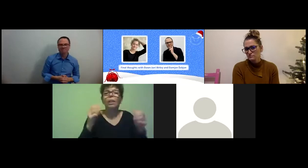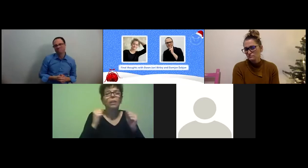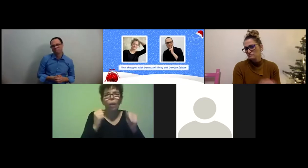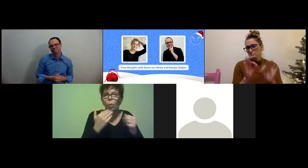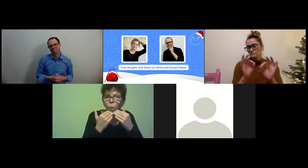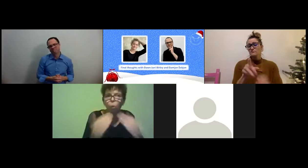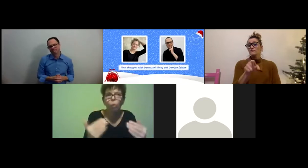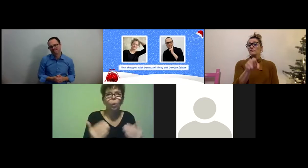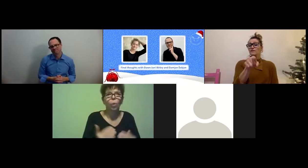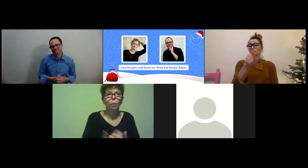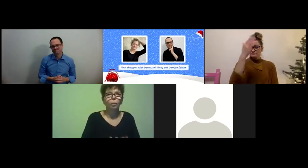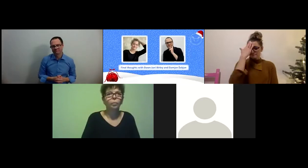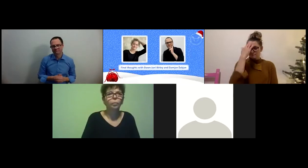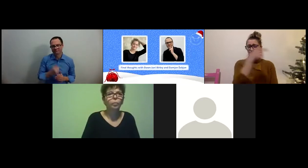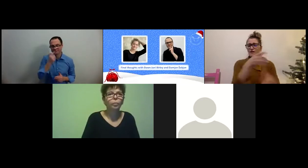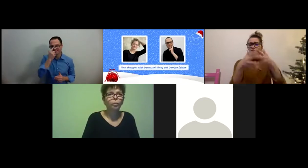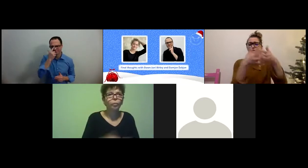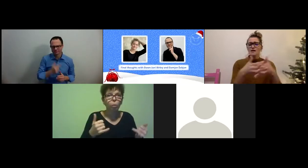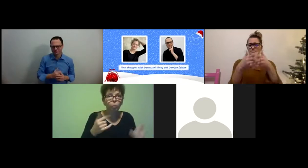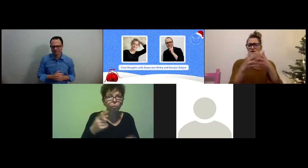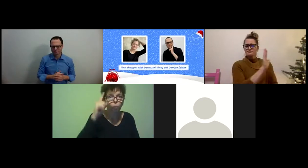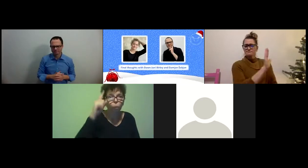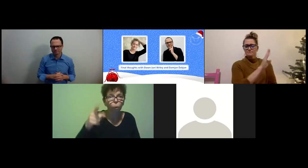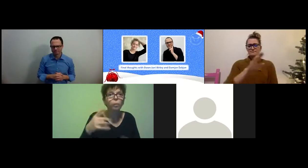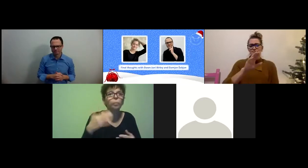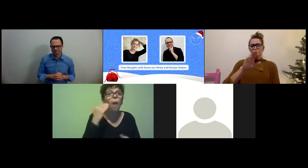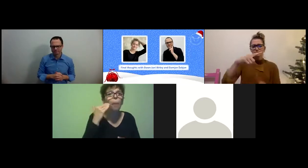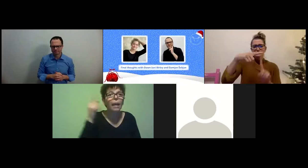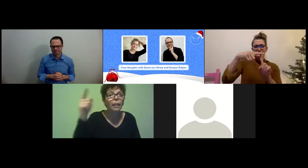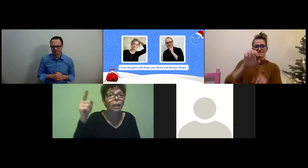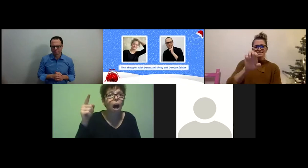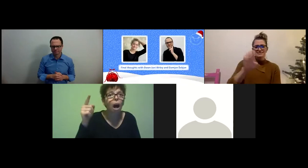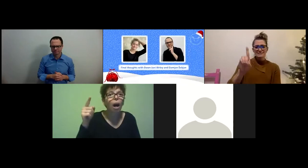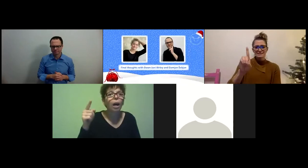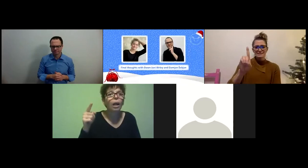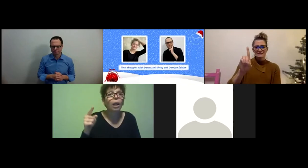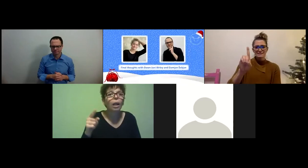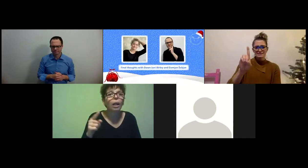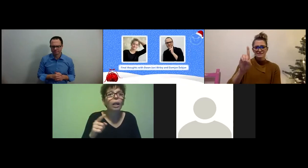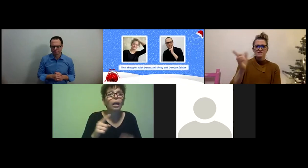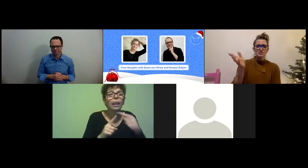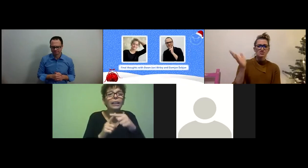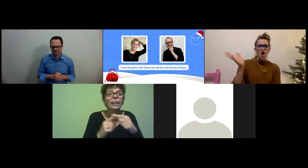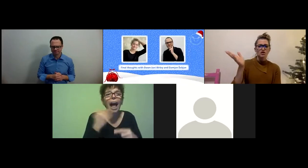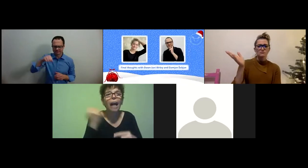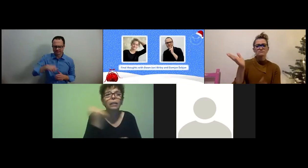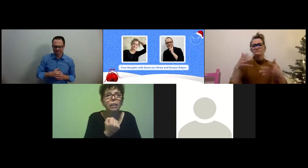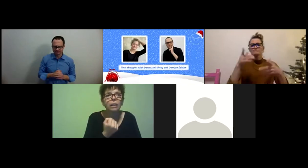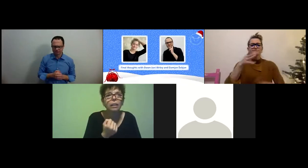feel bad about is the fact that it had to be on a voluntary basis, but I'm so grateful for my global network